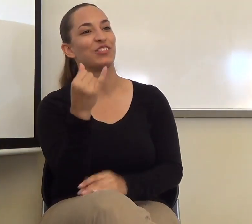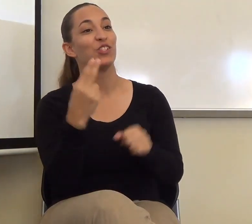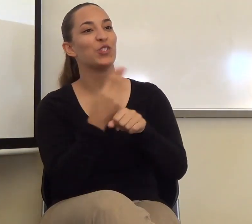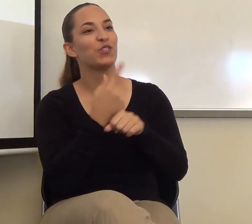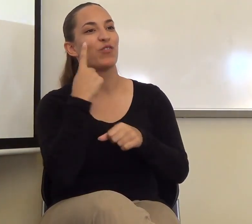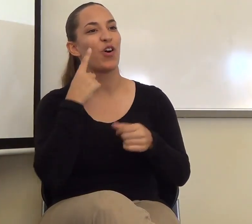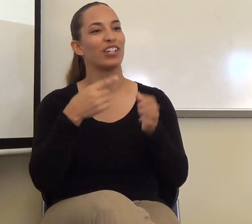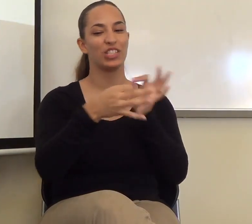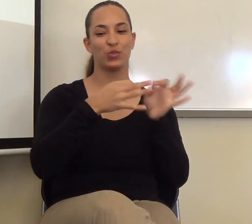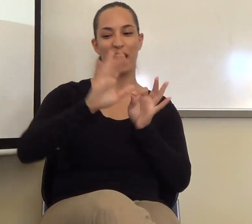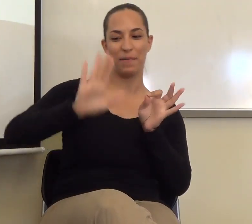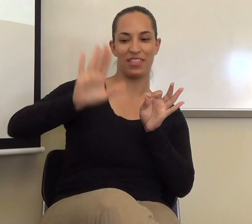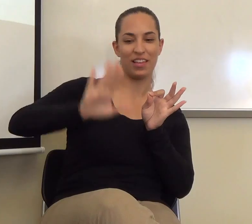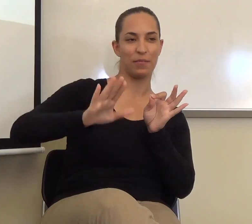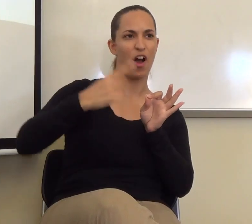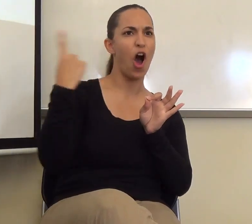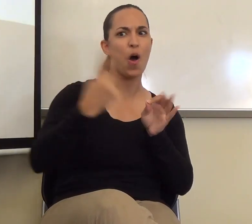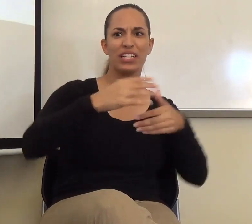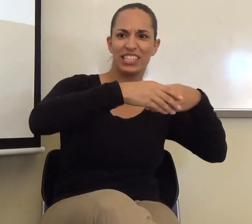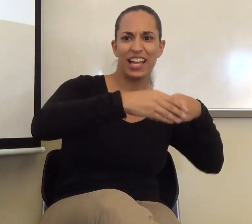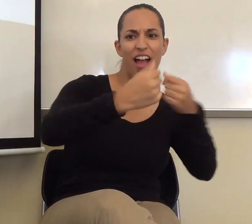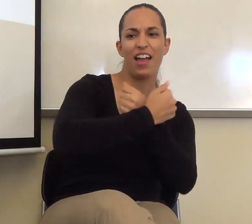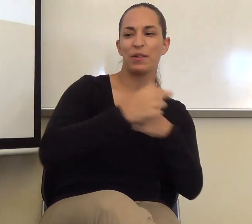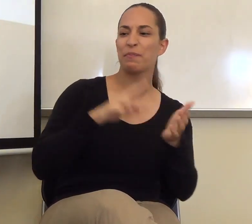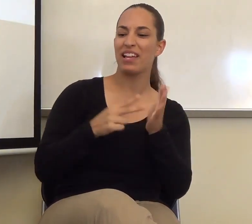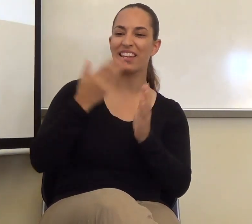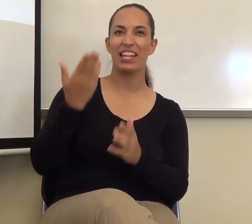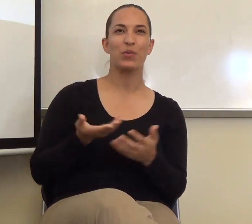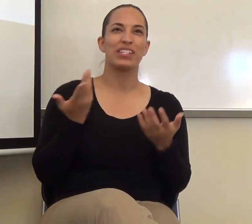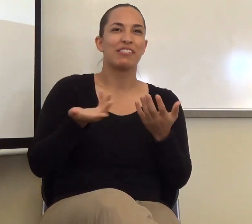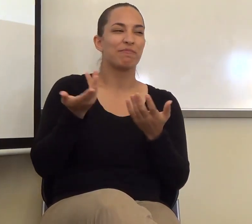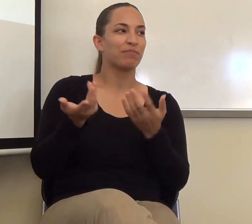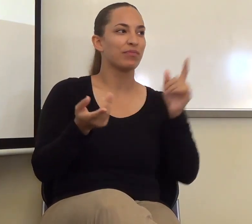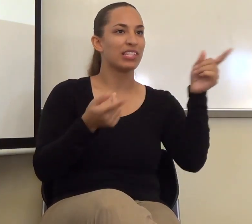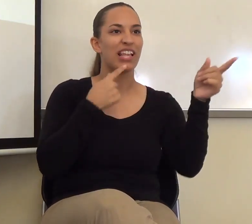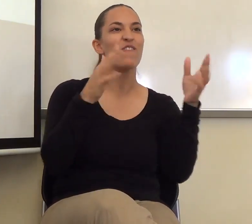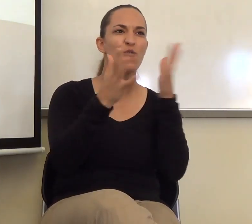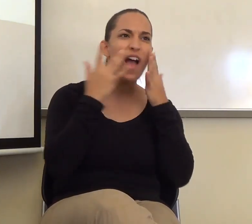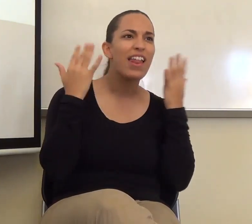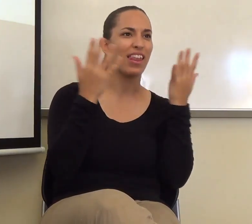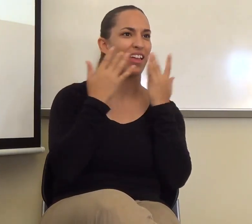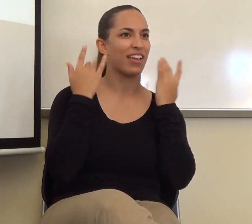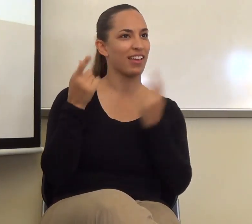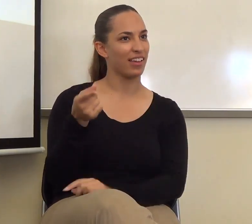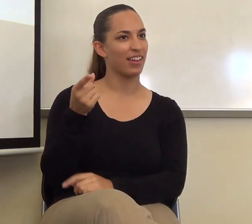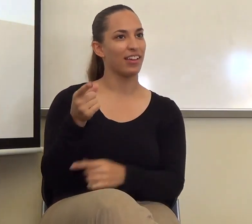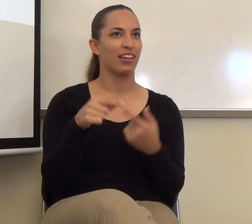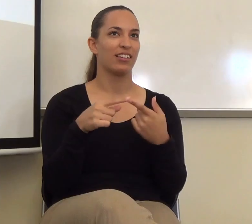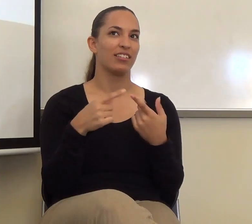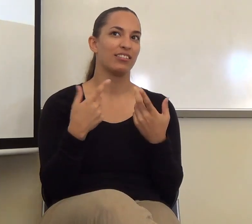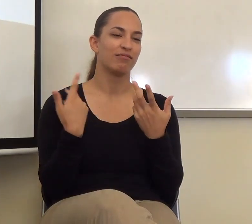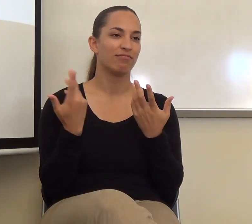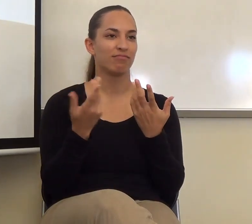Outgoing. Friendly? No, what? Friendly? Friendly, okay? Friendly, okay? Somebody